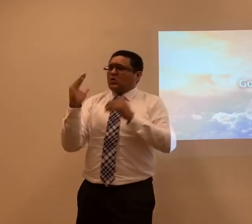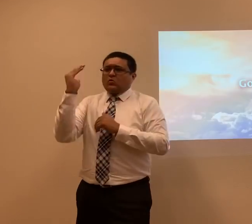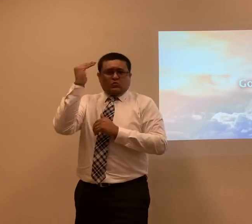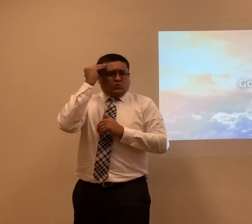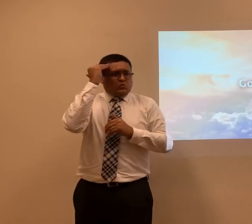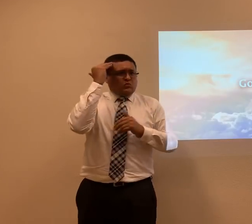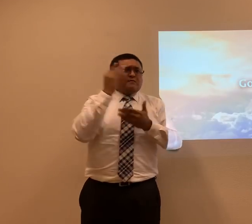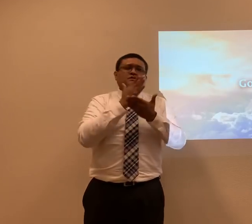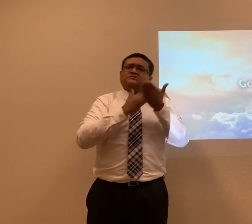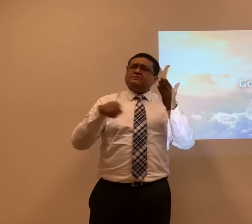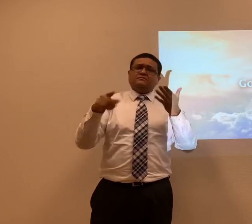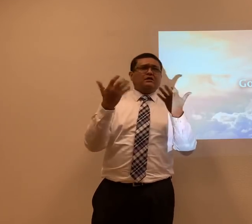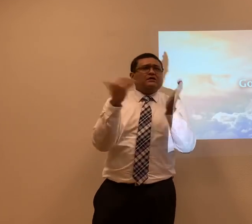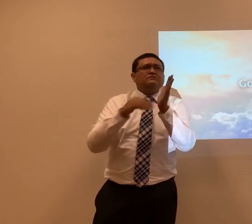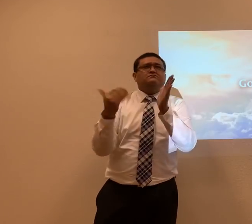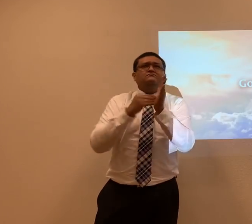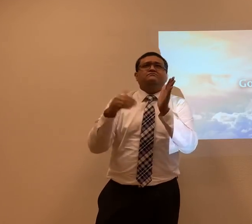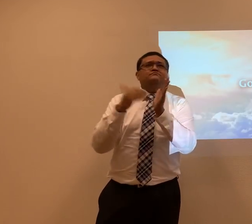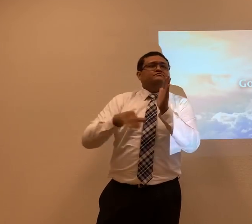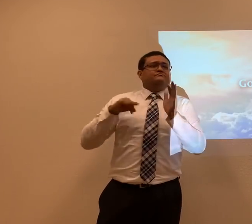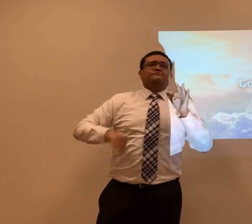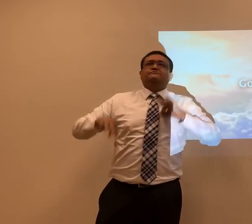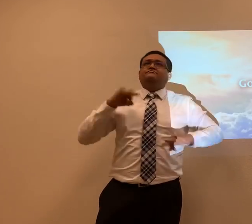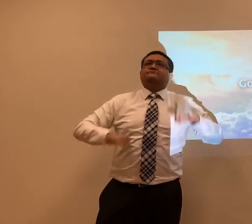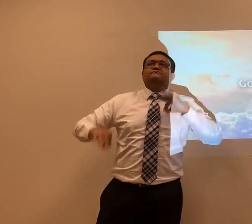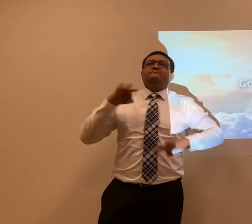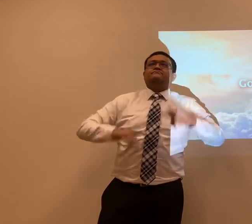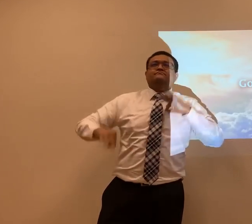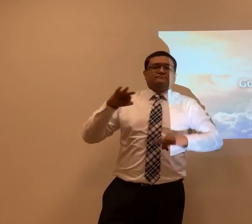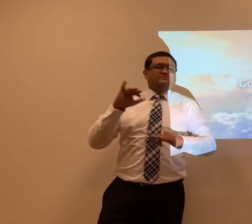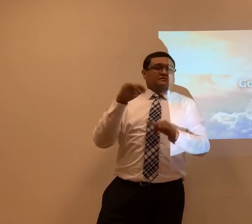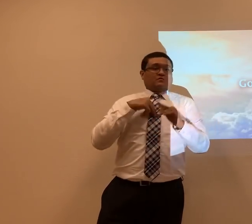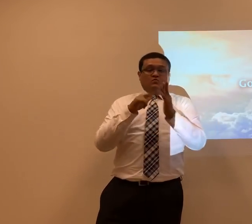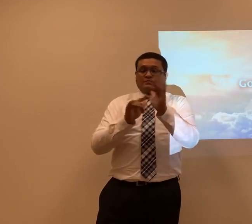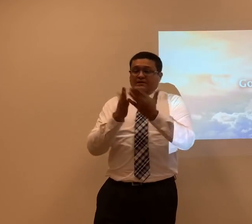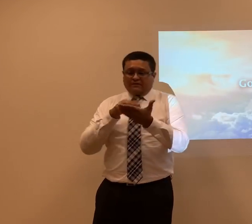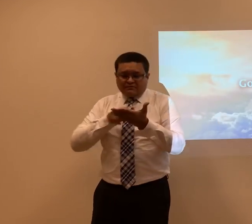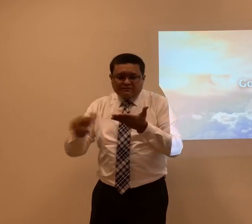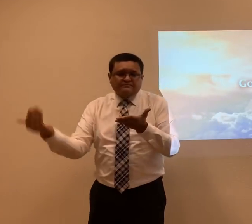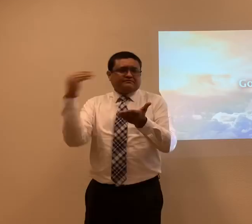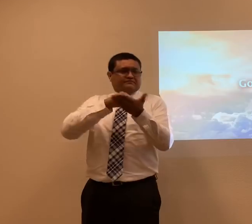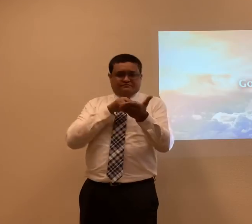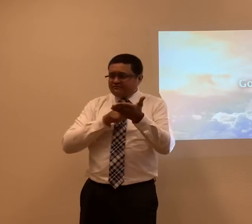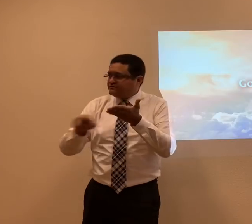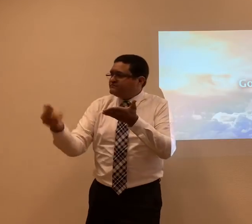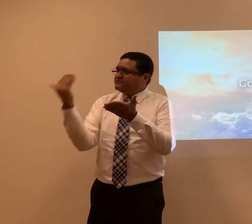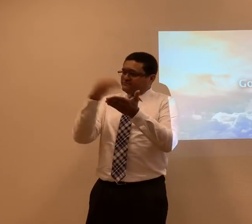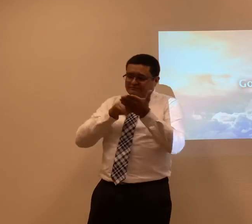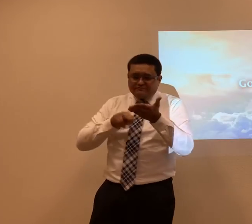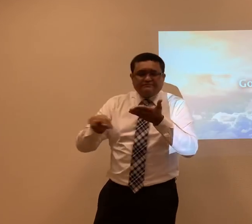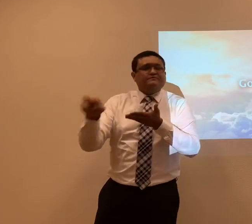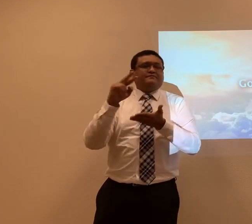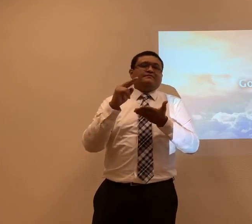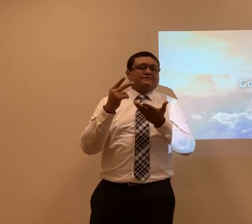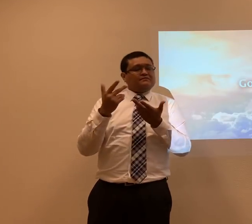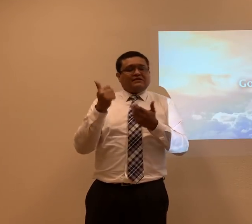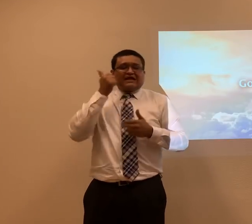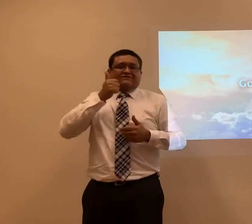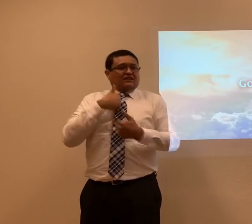I'm sure most of you already know, and some of you, this is repetitious, I know, but this, you'll still benefit from it. I mean, you read it over and over